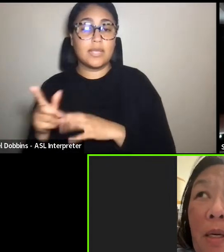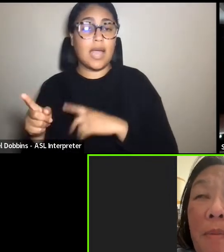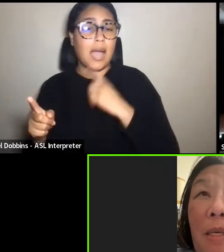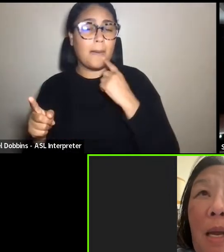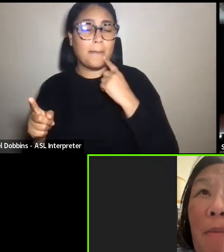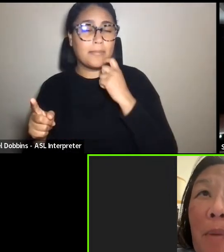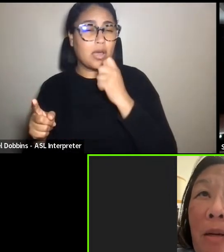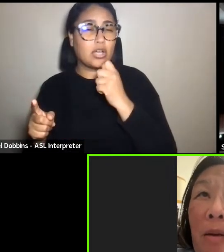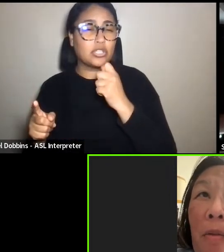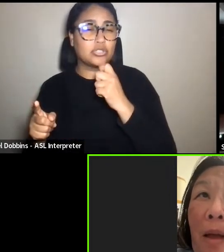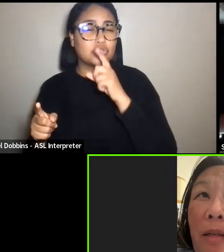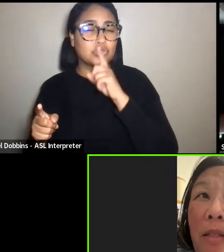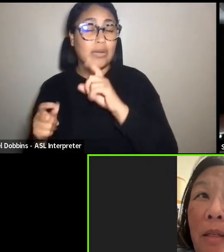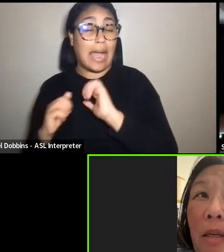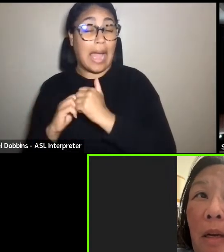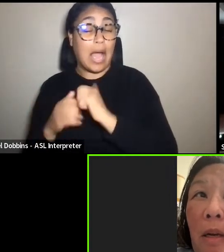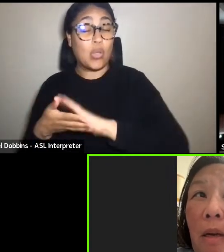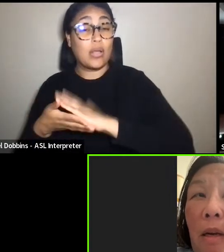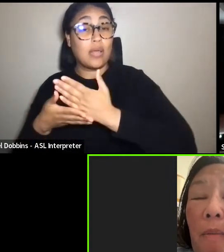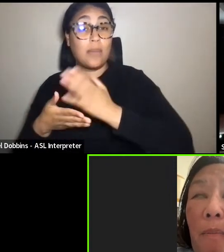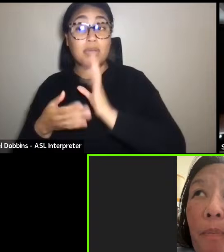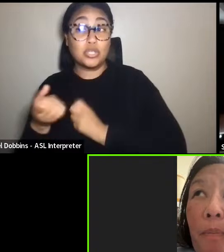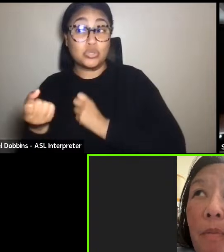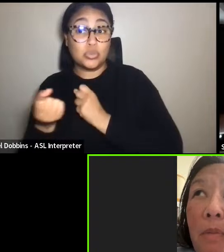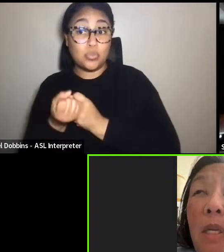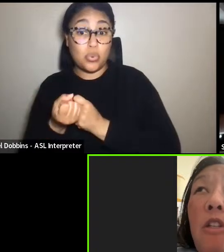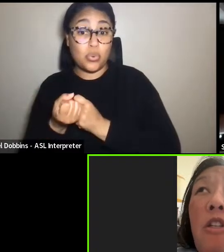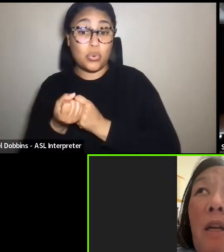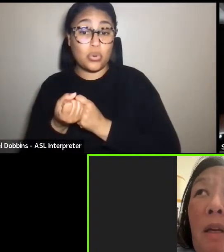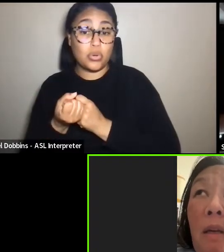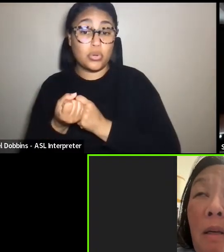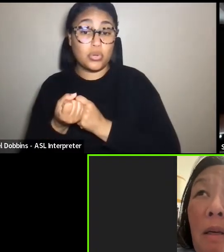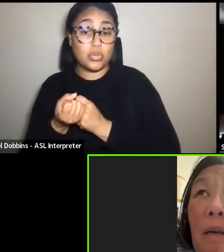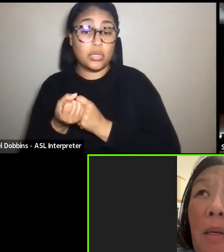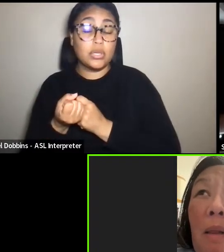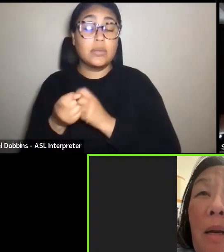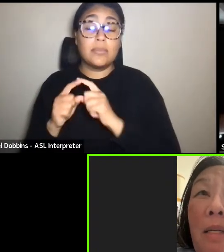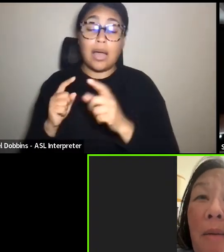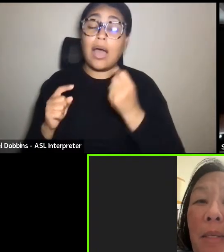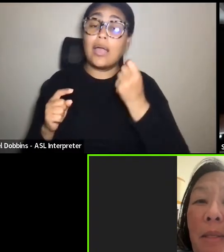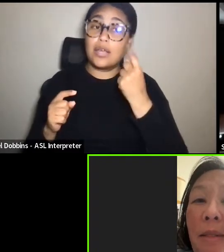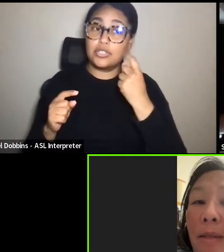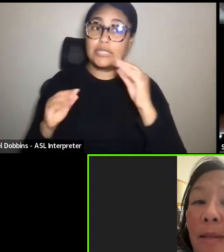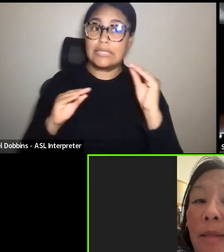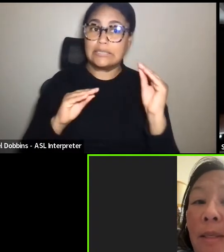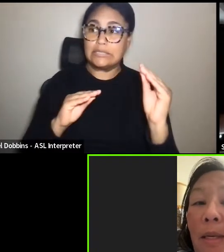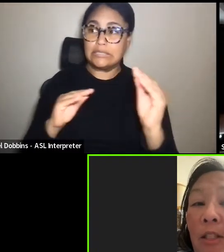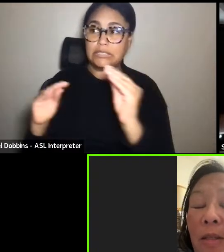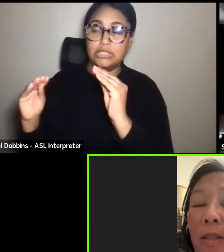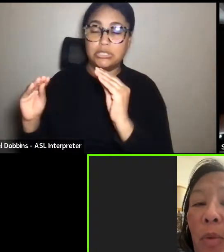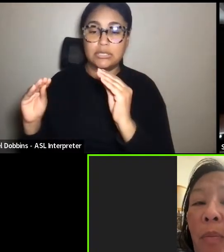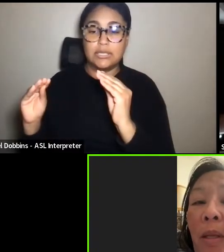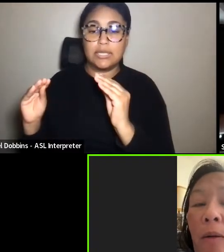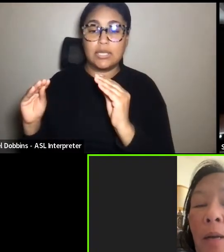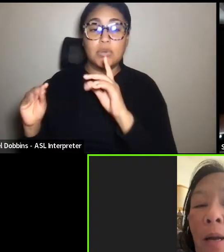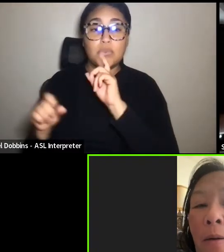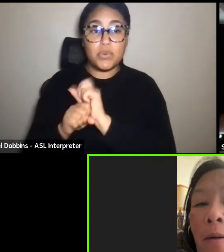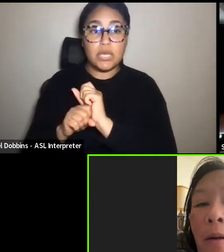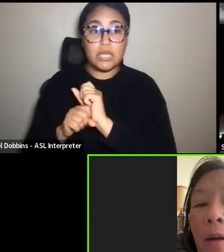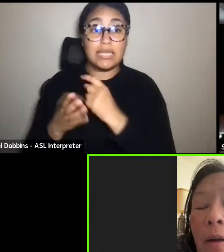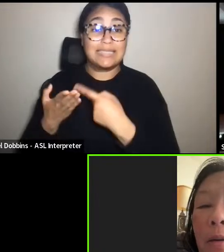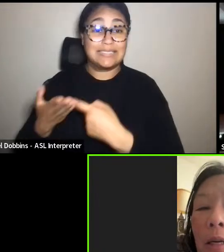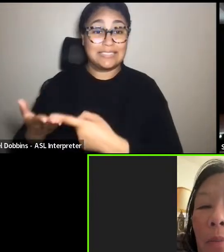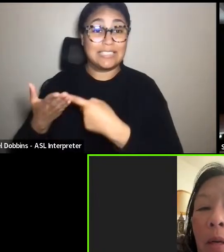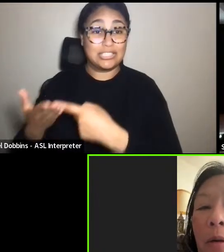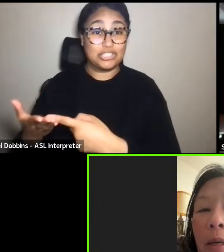the Chromebook comes in hand, but I know that um, teaching, I mean, a lot of times it's discussions where we learn how